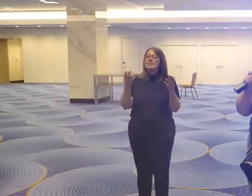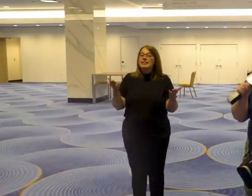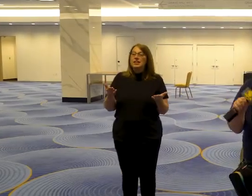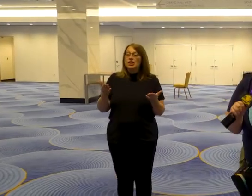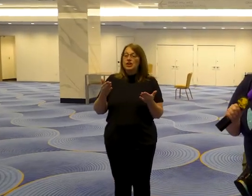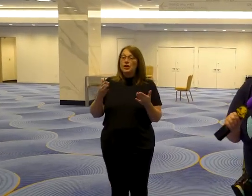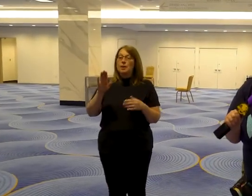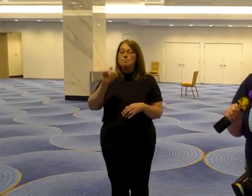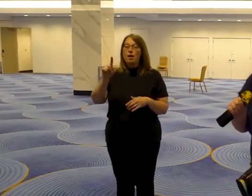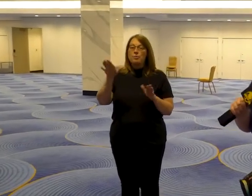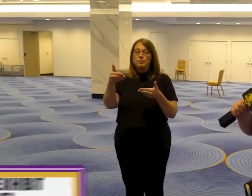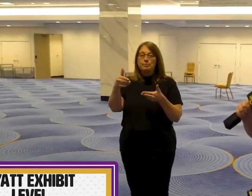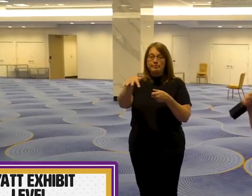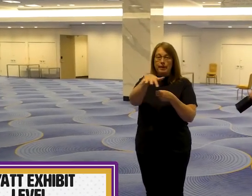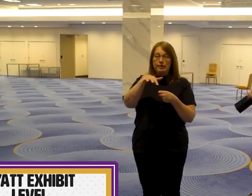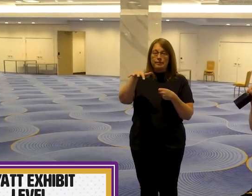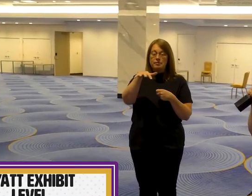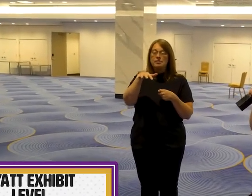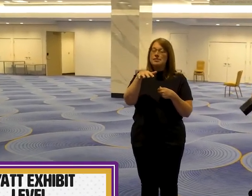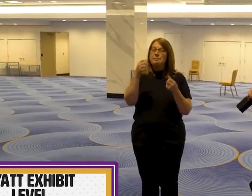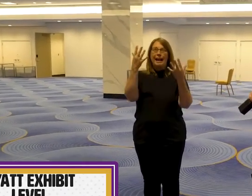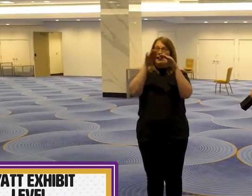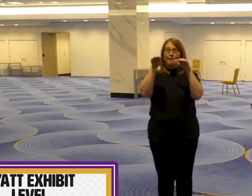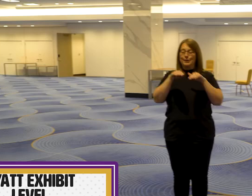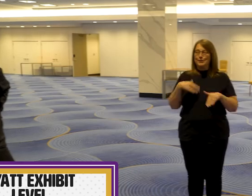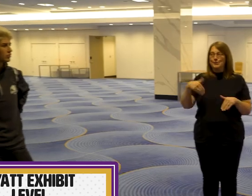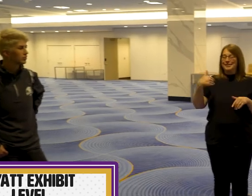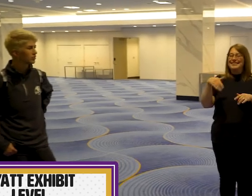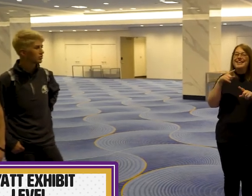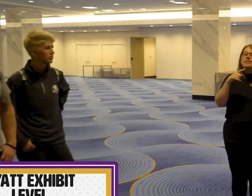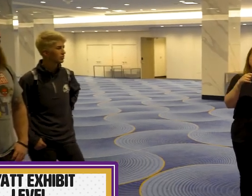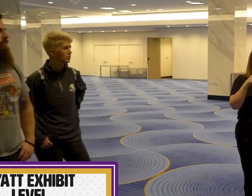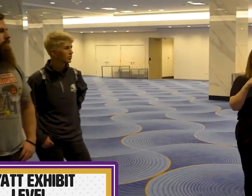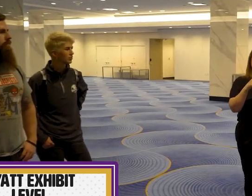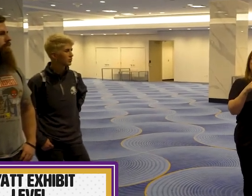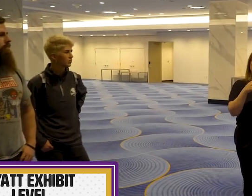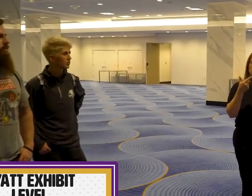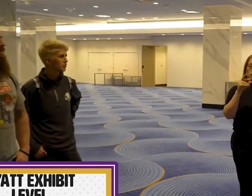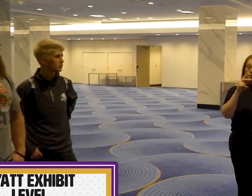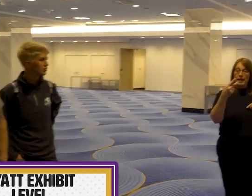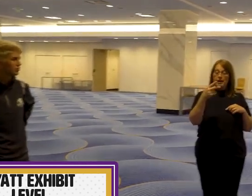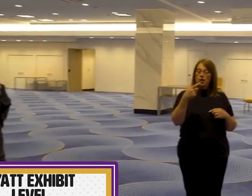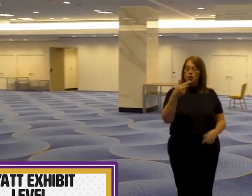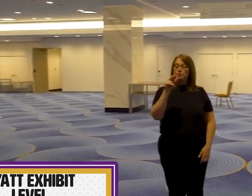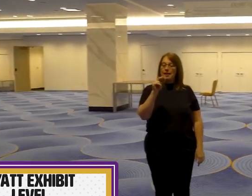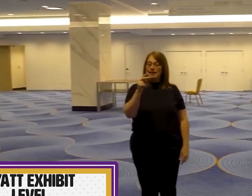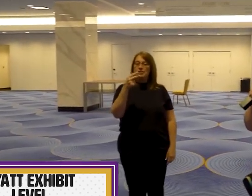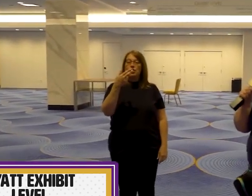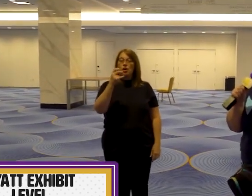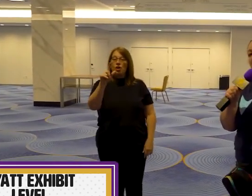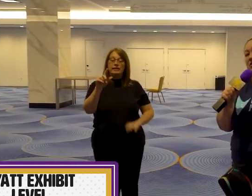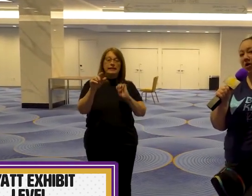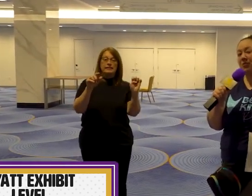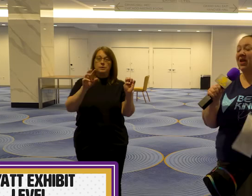On the ballroom level of the Hyatt, there are so many levels here at the Hyatt. Behind me is the Grand Hall, east and west. That's where